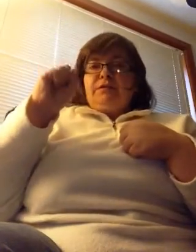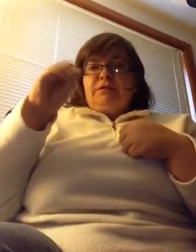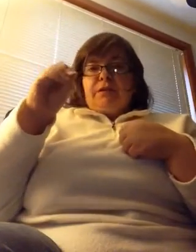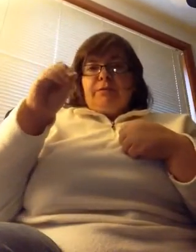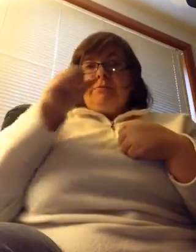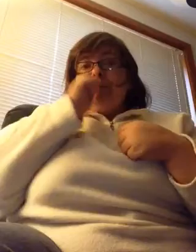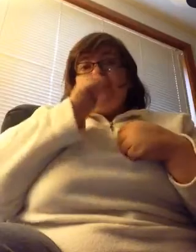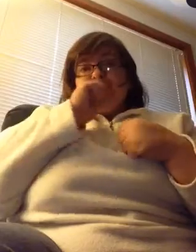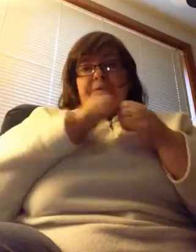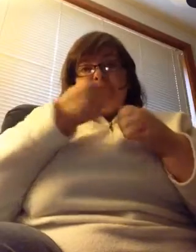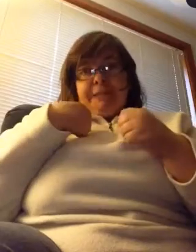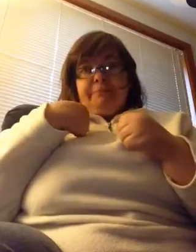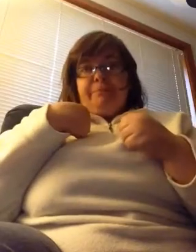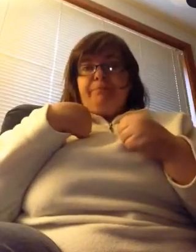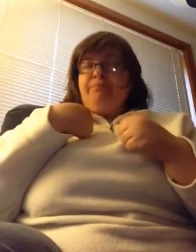So be patient with me.